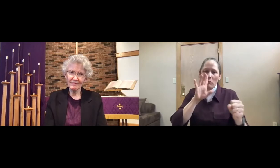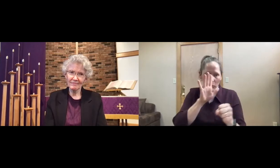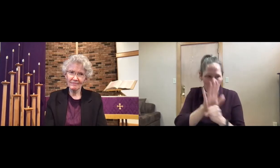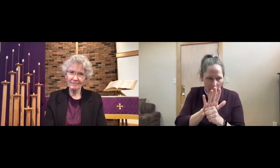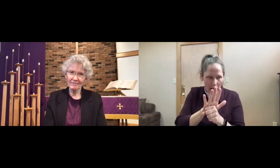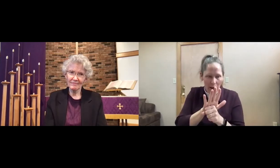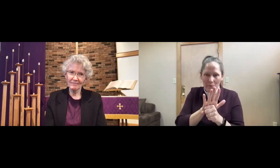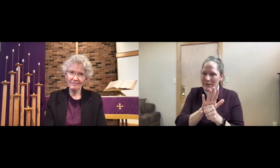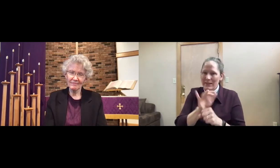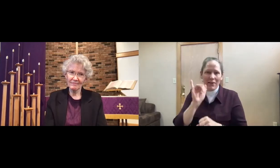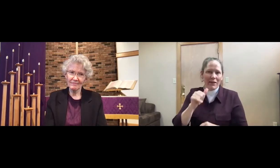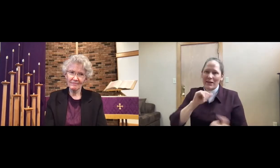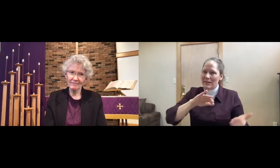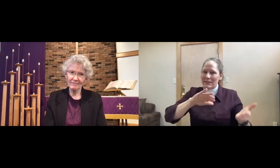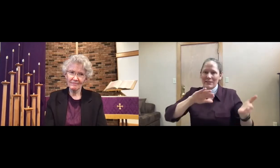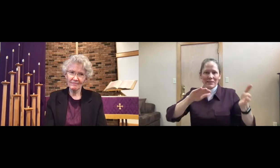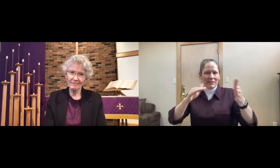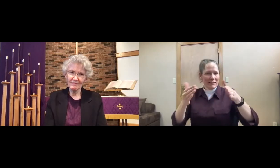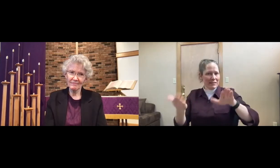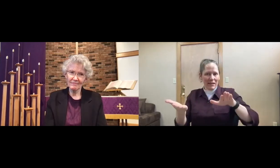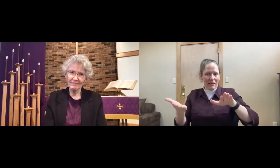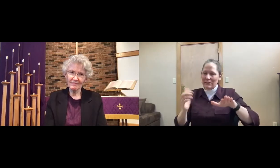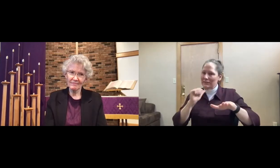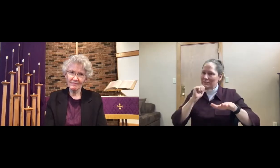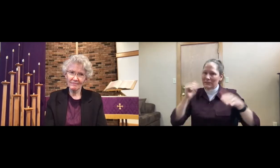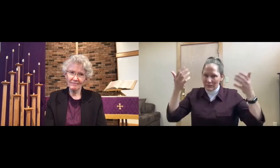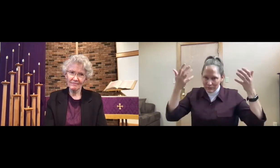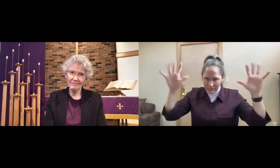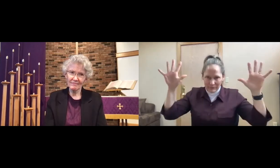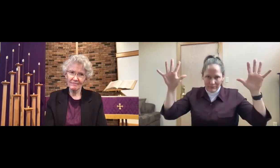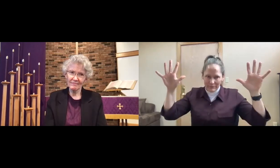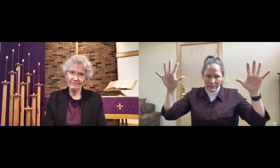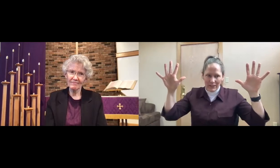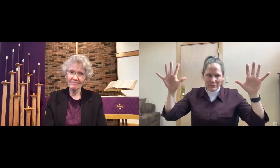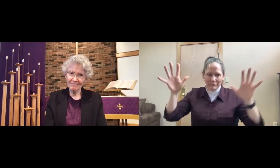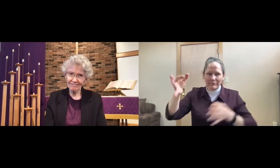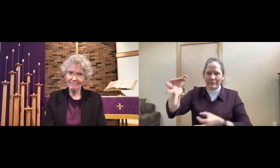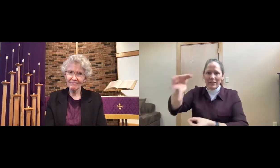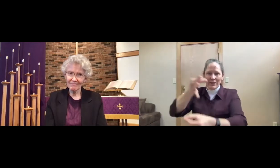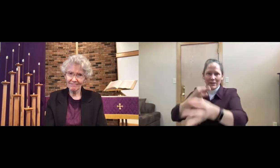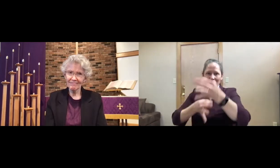And the hope and promise that death is not the end of our stories.